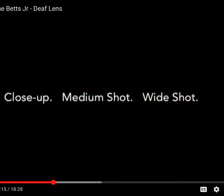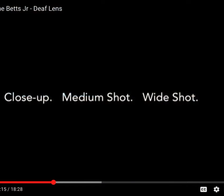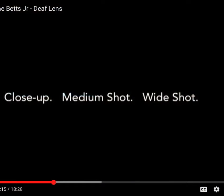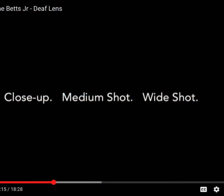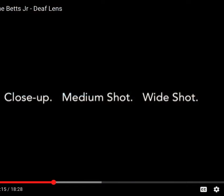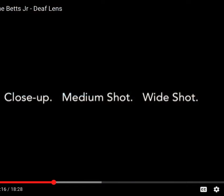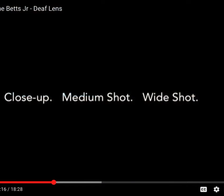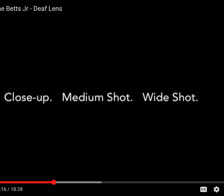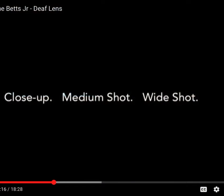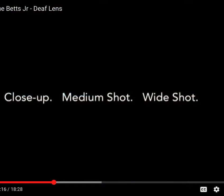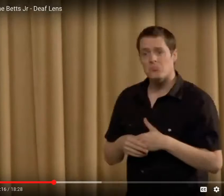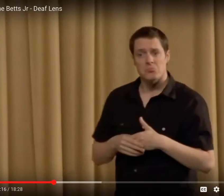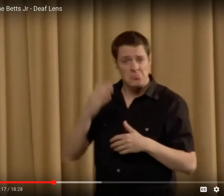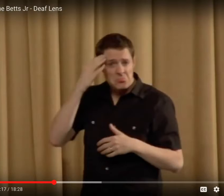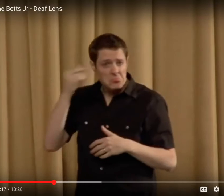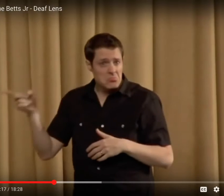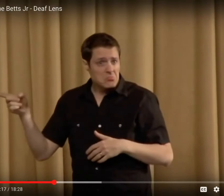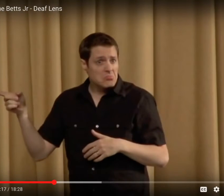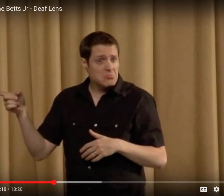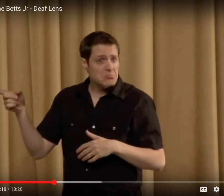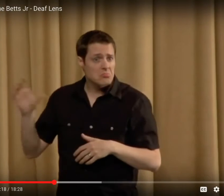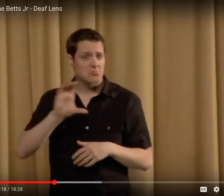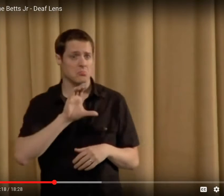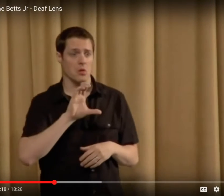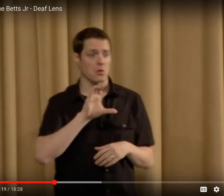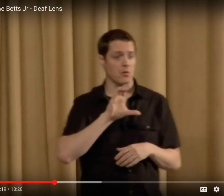different words. For example, close up, medium shot, wide shot. Do you know what those are?